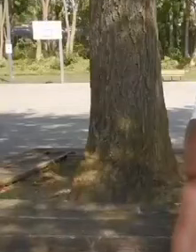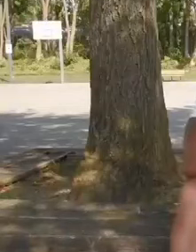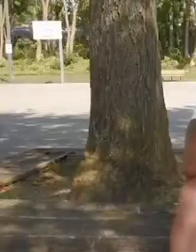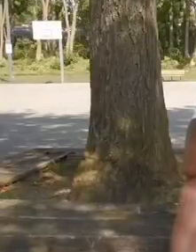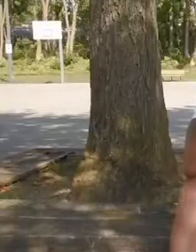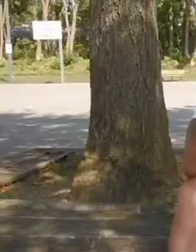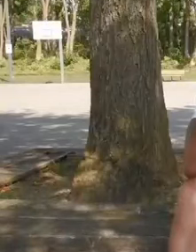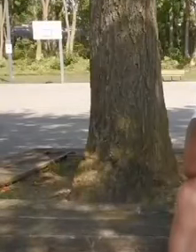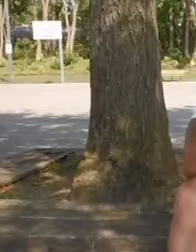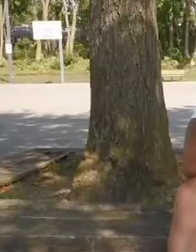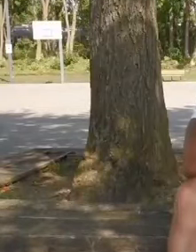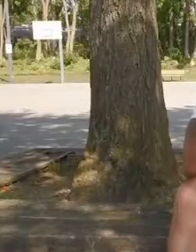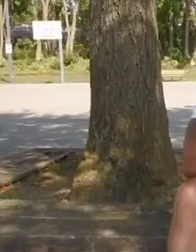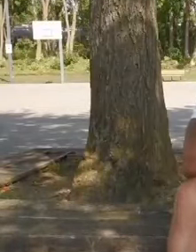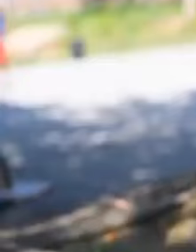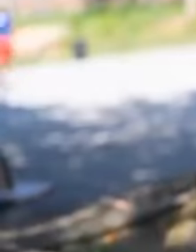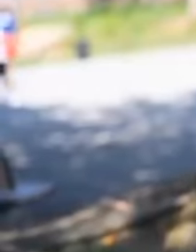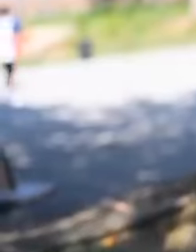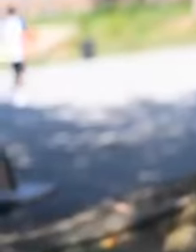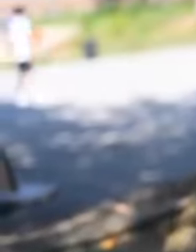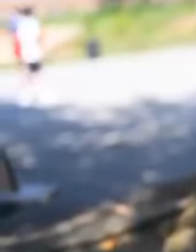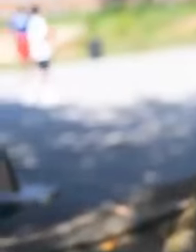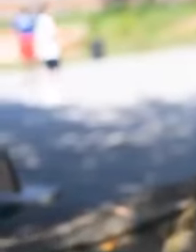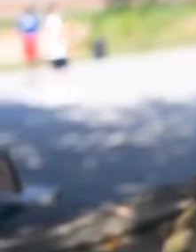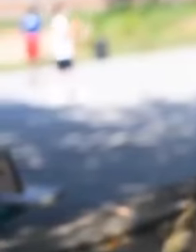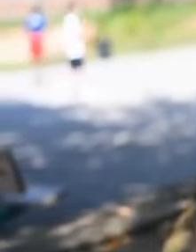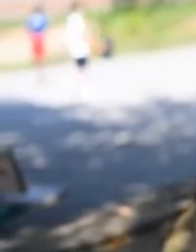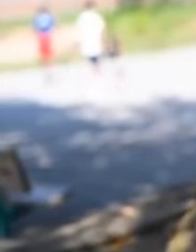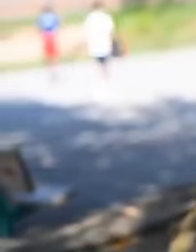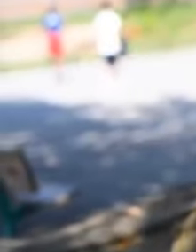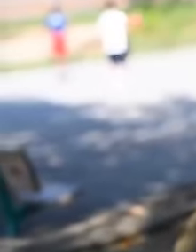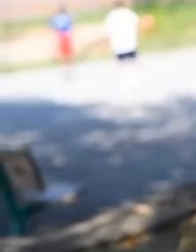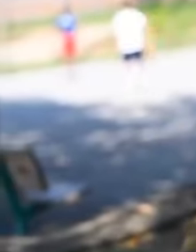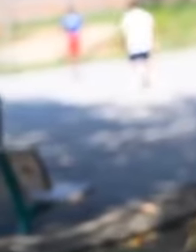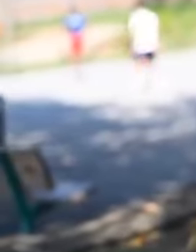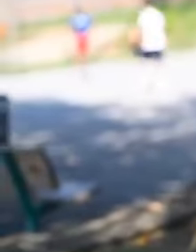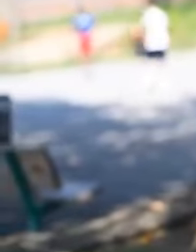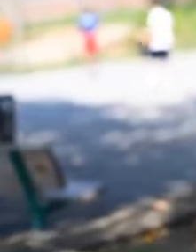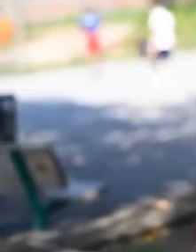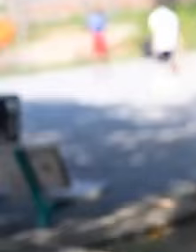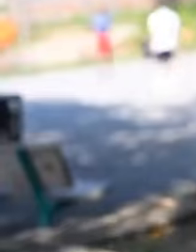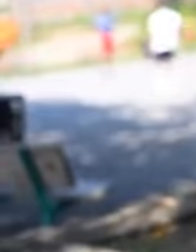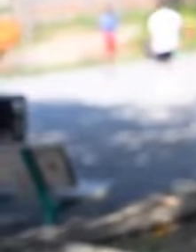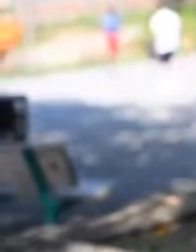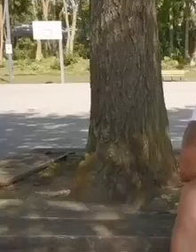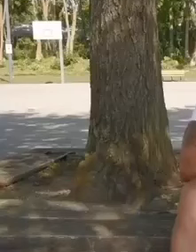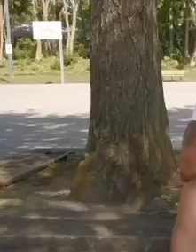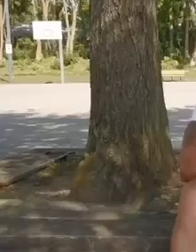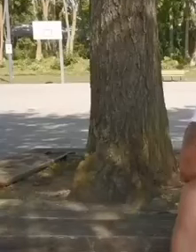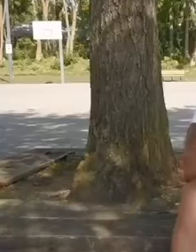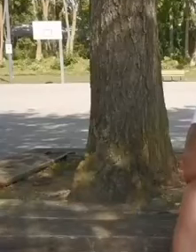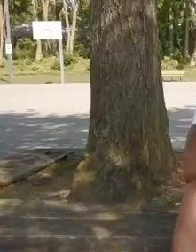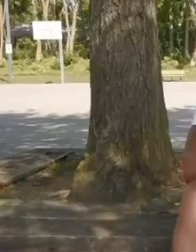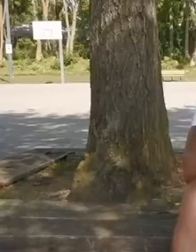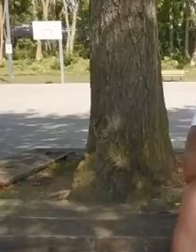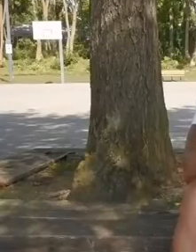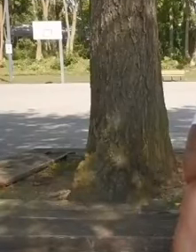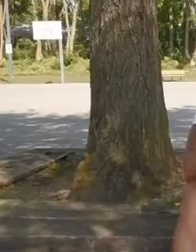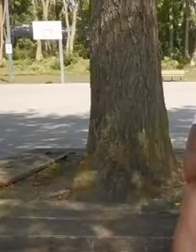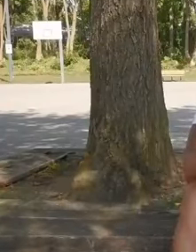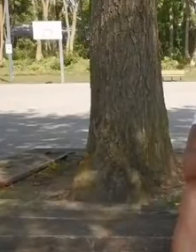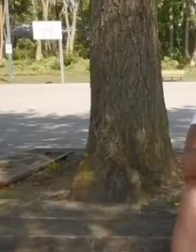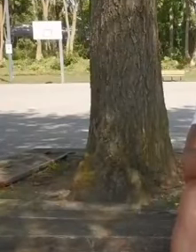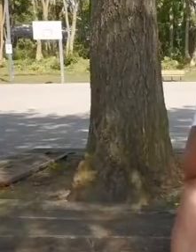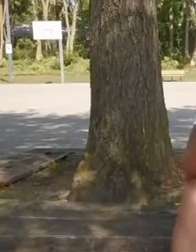Hey, what's going on, everybody? It's Segette Taylor from Community Matters 2. I got an important message for you. Every 10 years required by Constitution that the U.S.